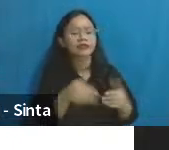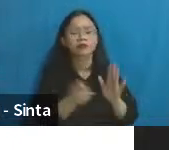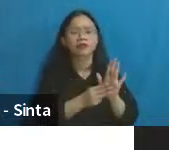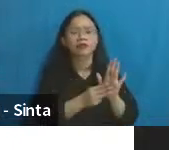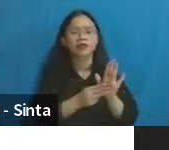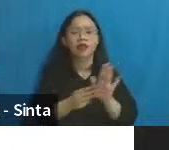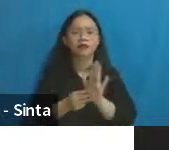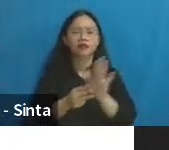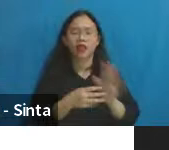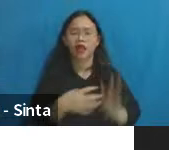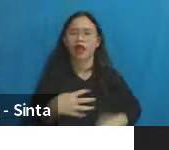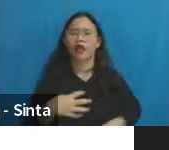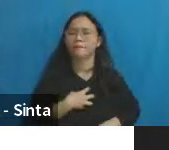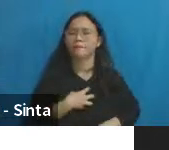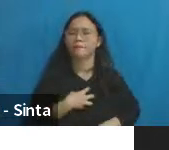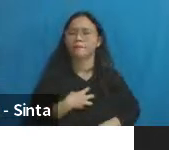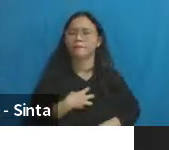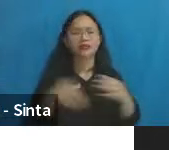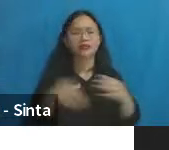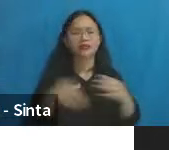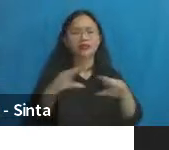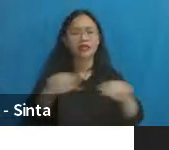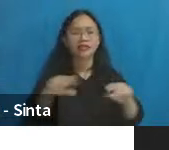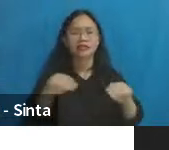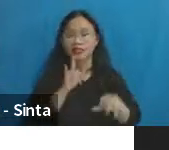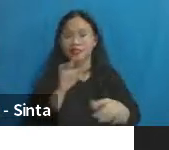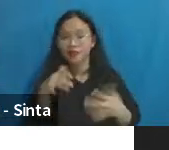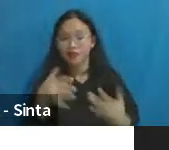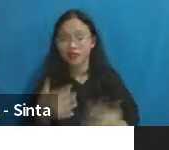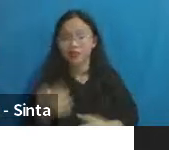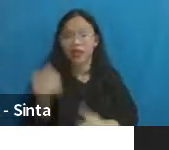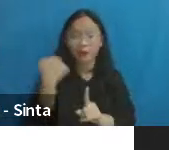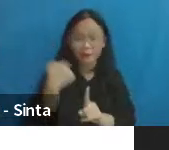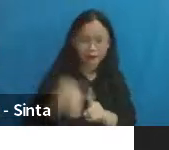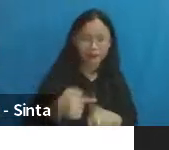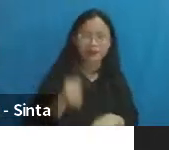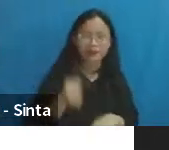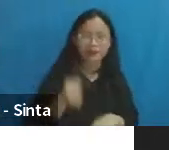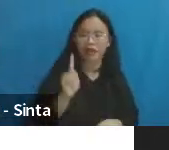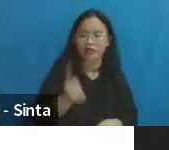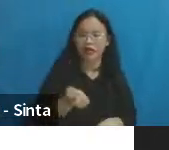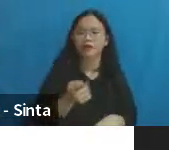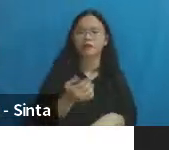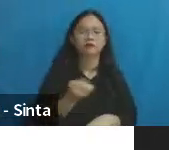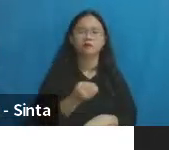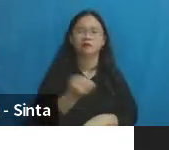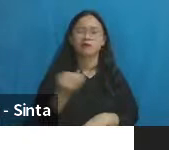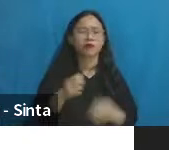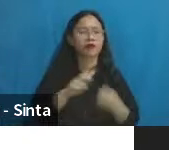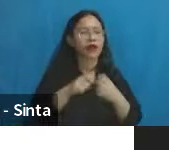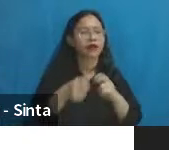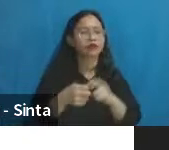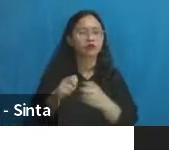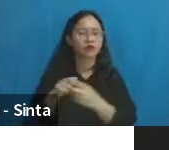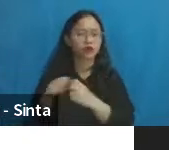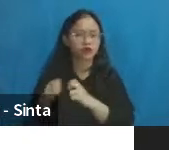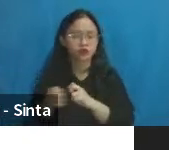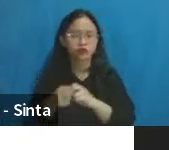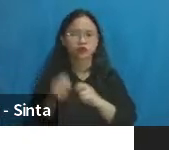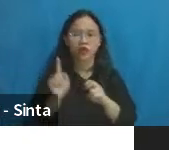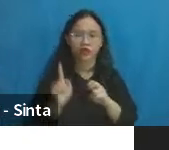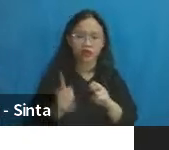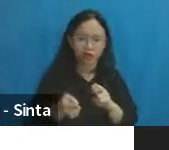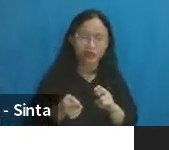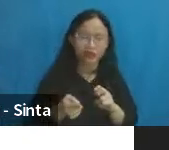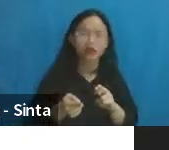lot of action on the part of people, and it raised the debate on issues of freedom of expression and assembly in West Papua,